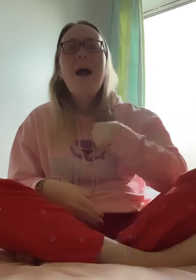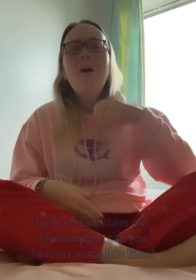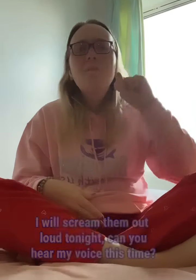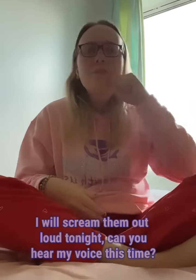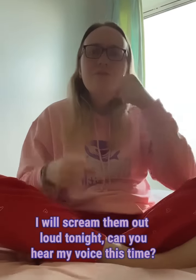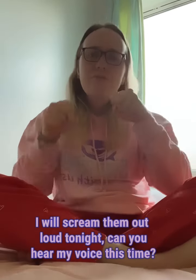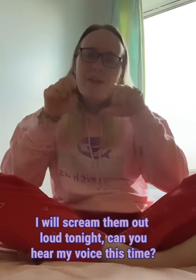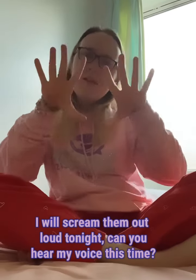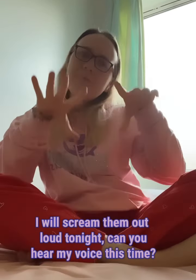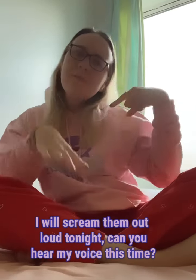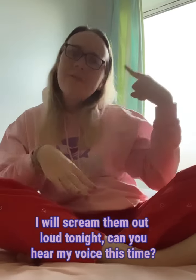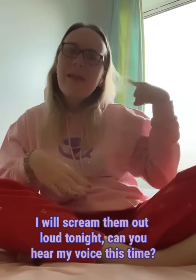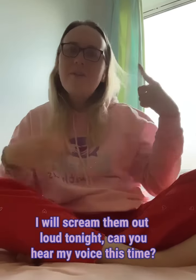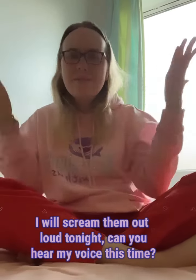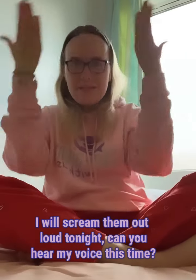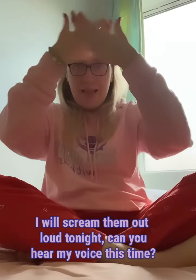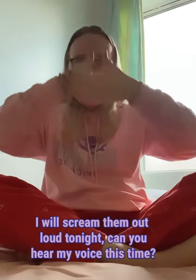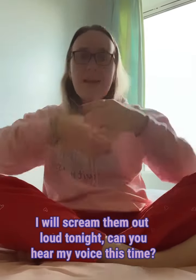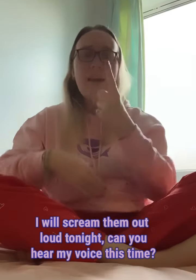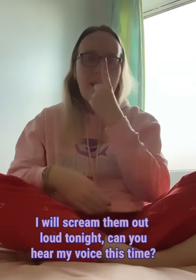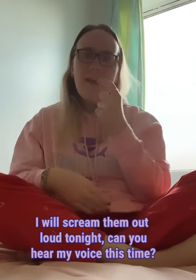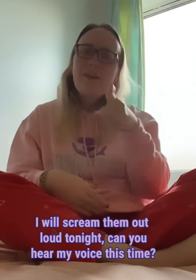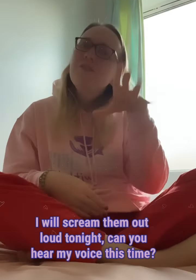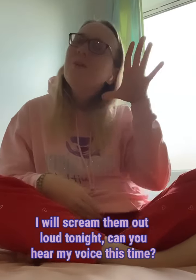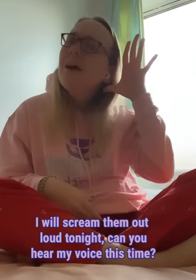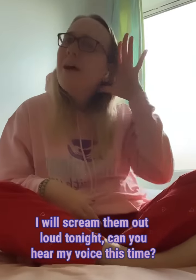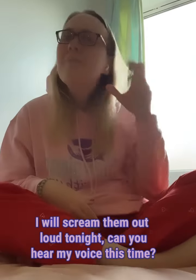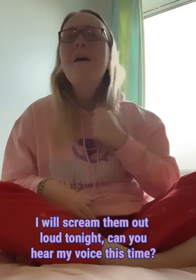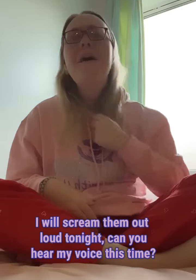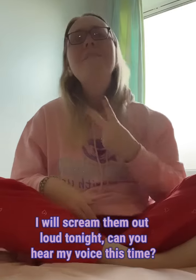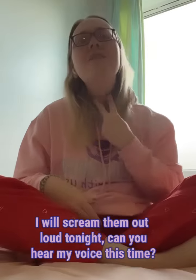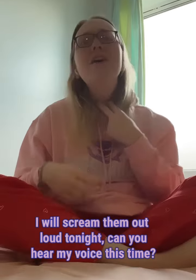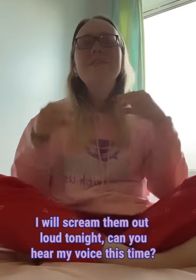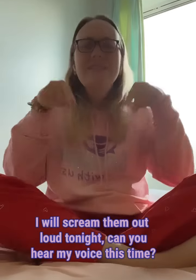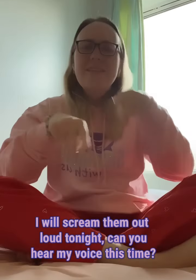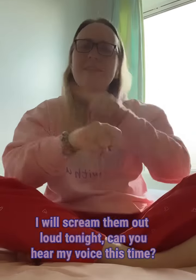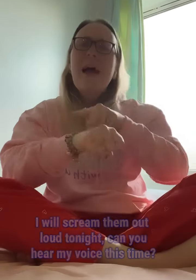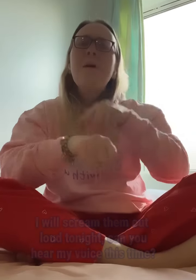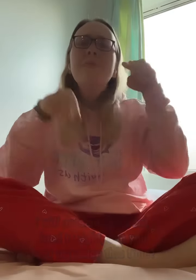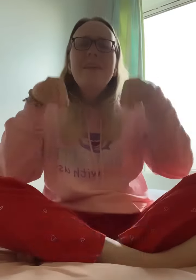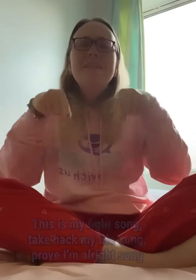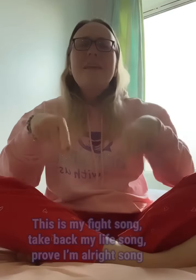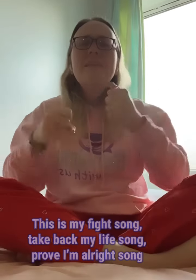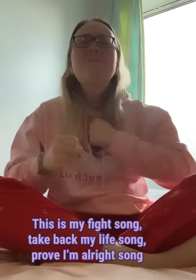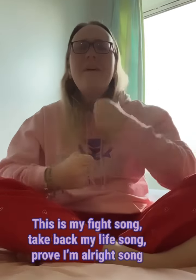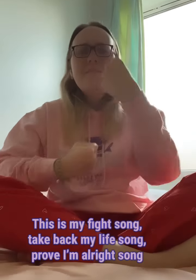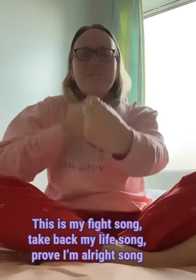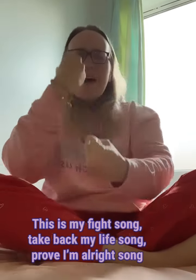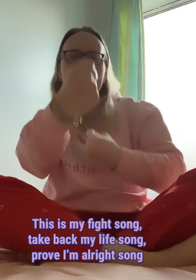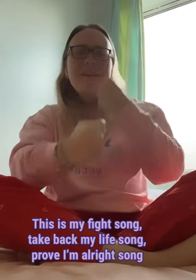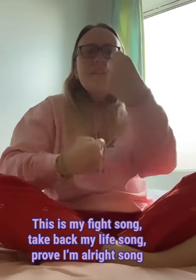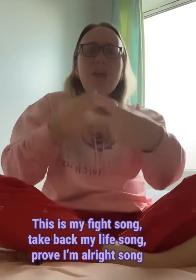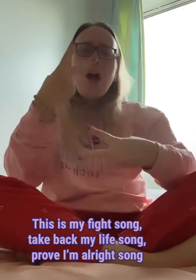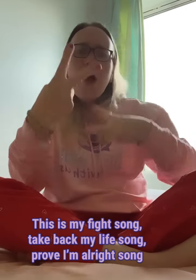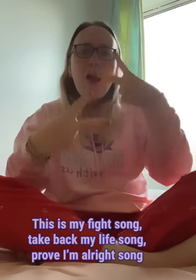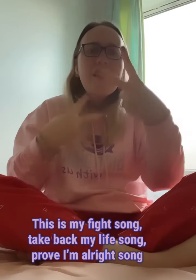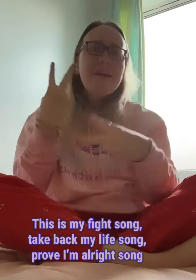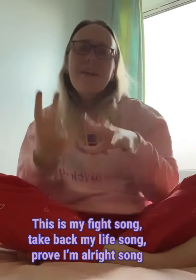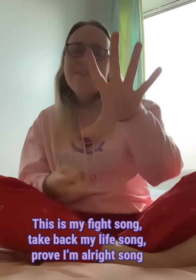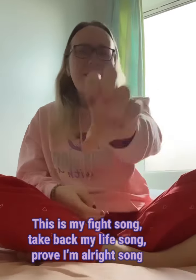I will scream them loud tonight. Can you hear my voice this time? This is my fight song.